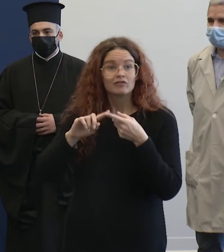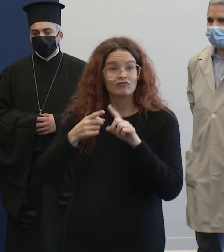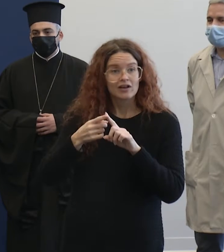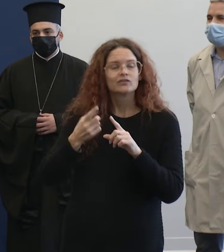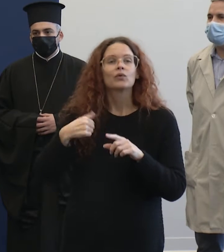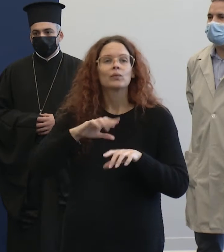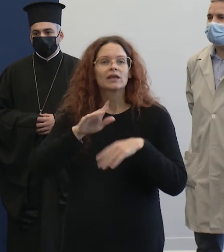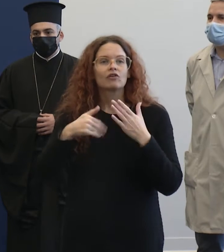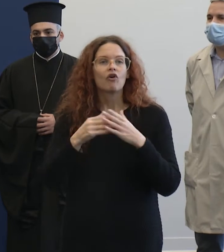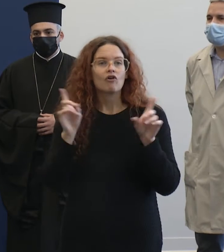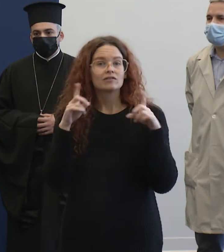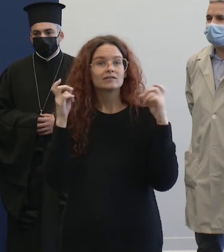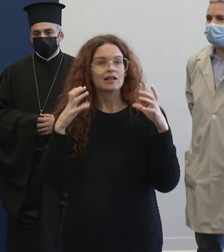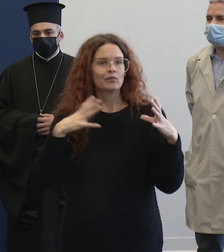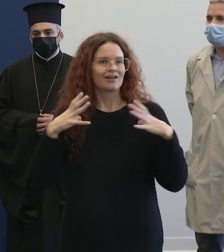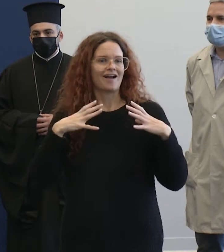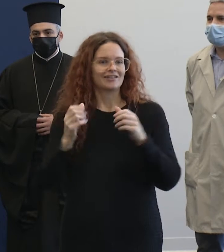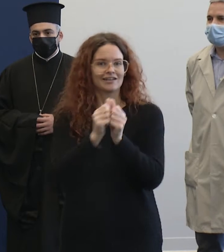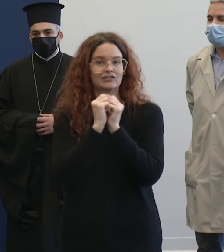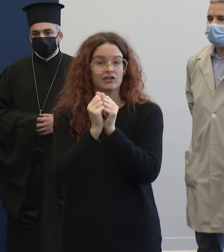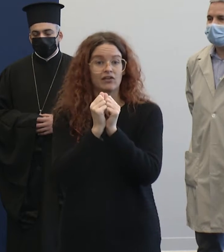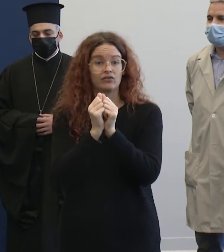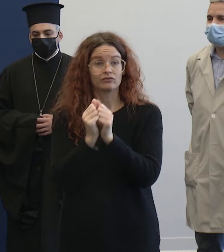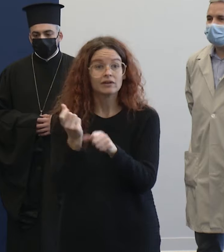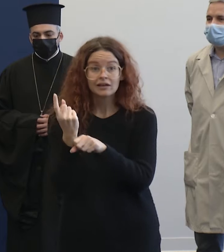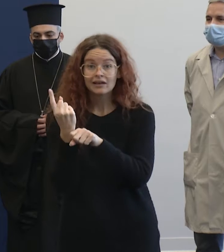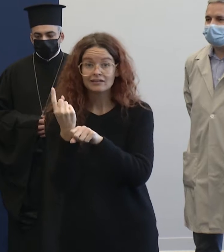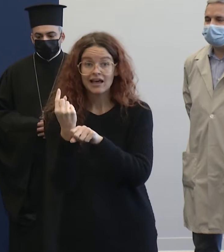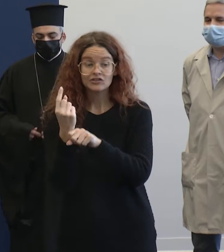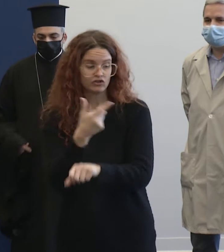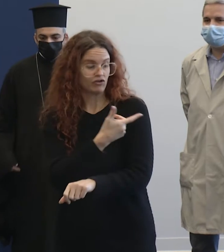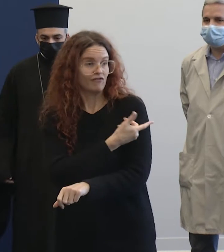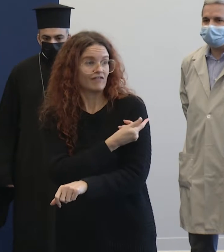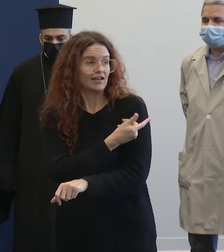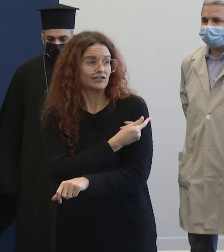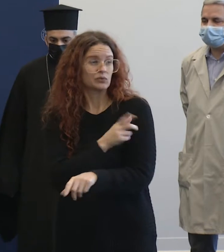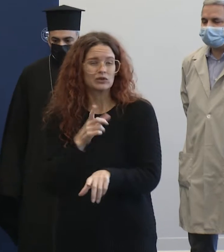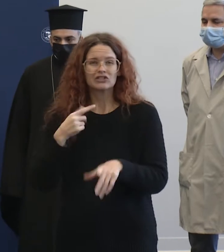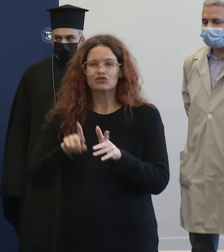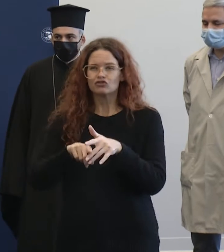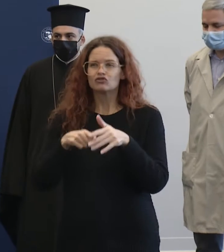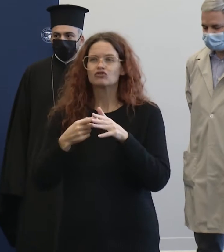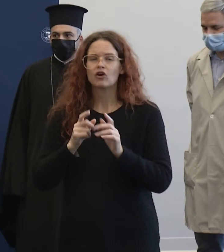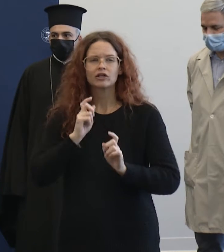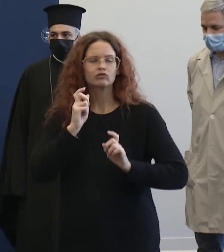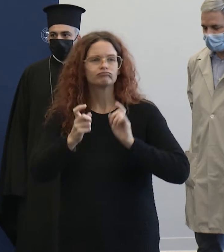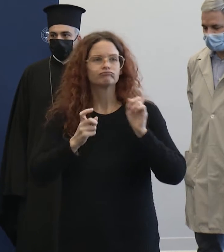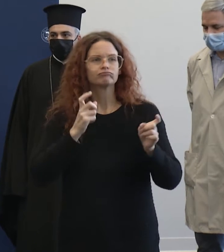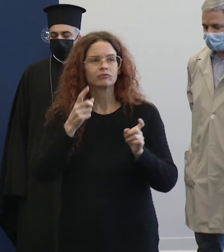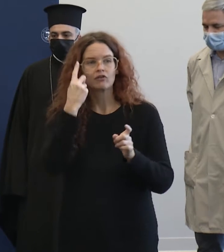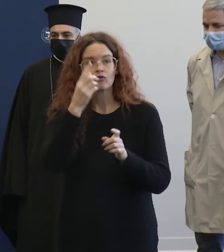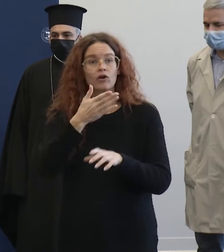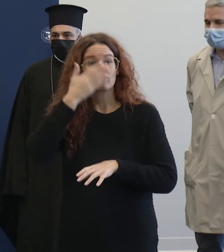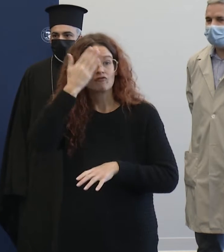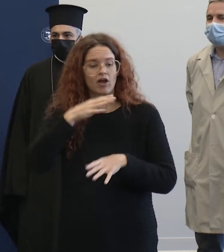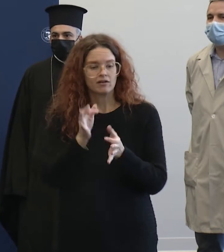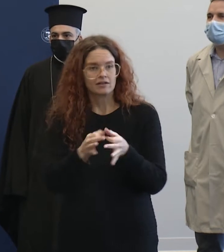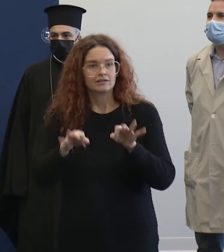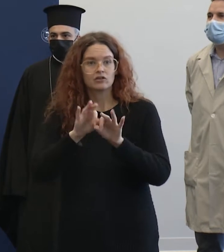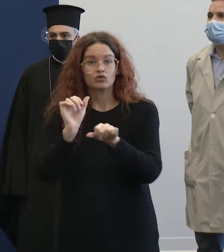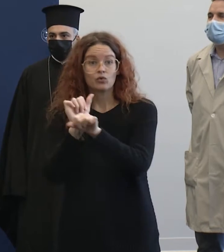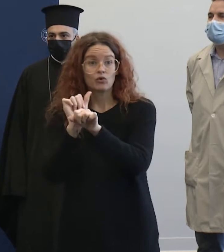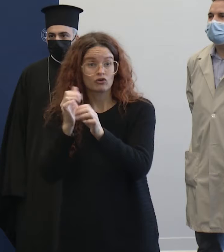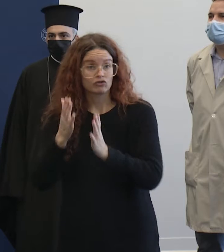celebrate safely together. Just last year, the vaccine was only beginning to be administered to essential frontline workers.